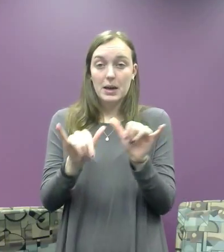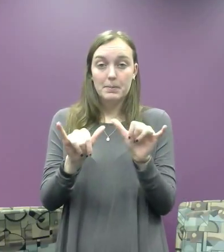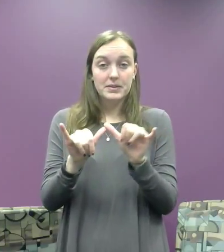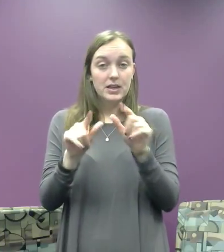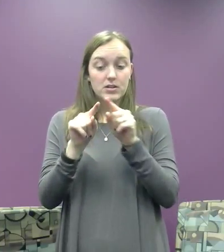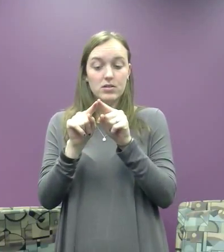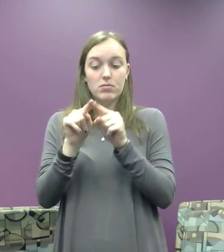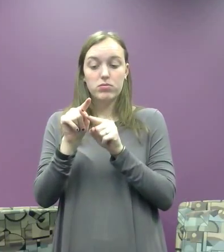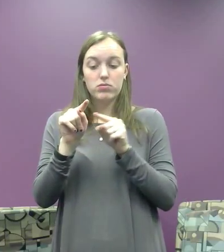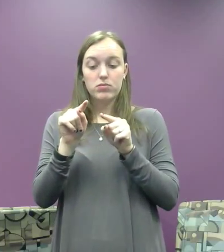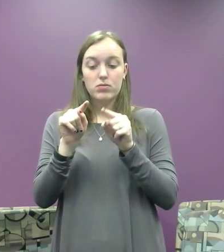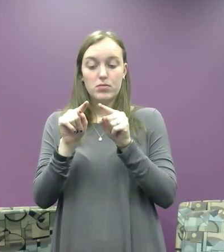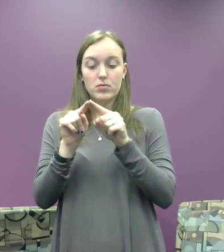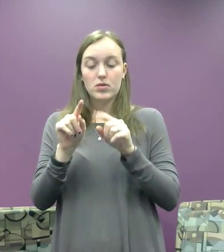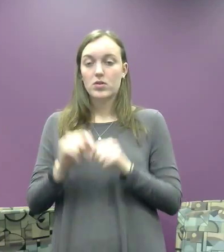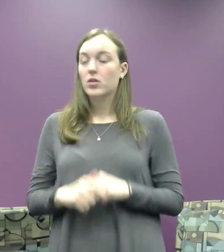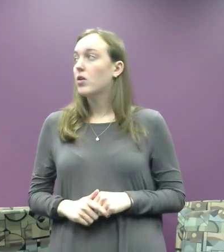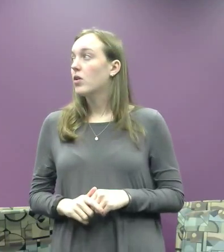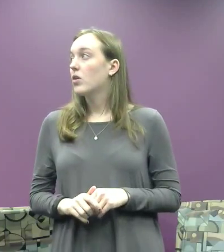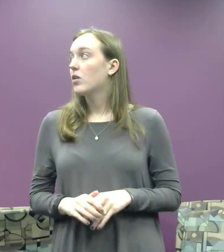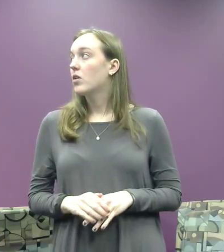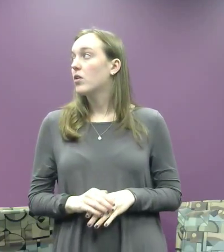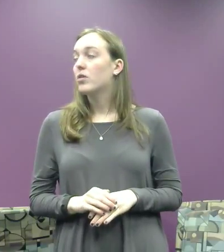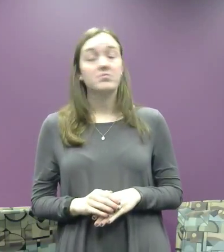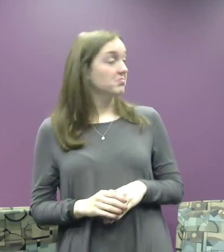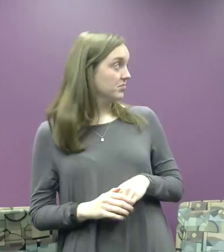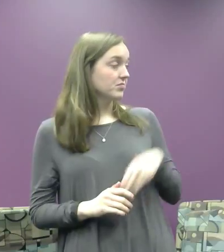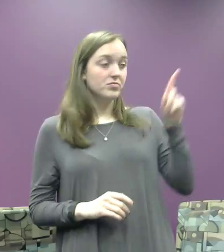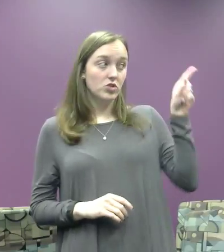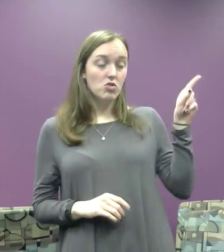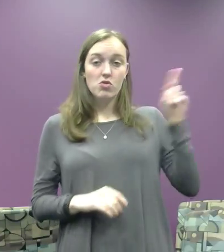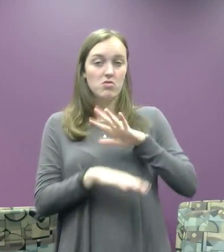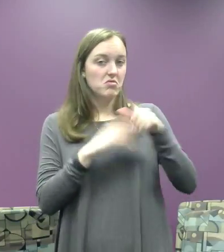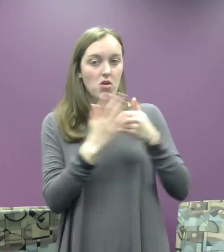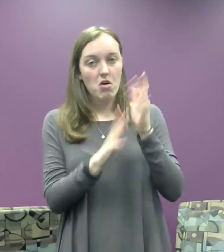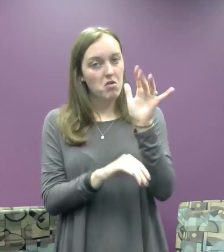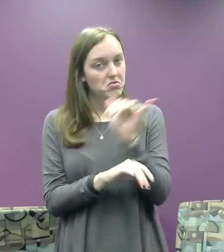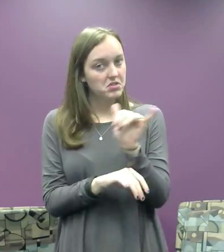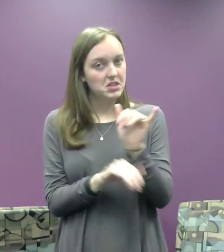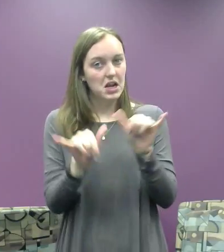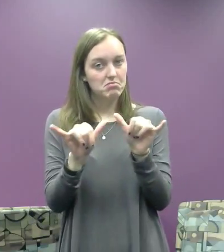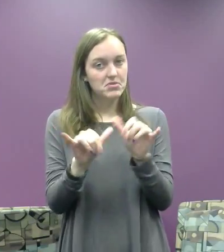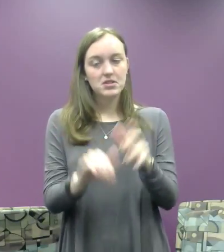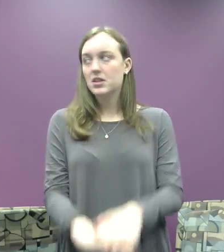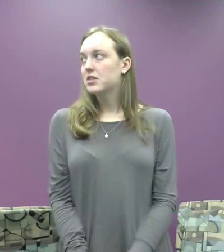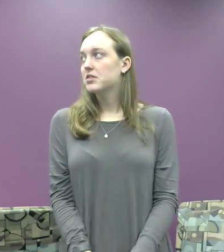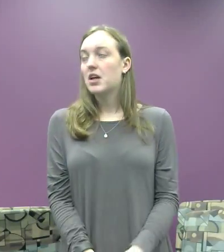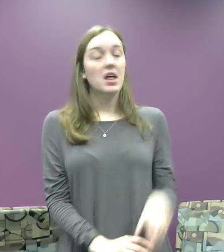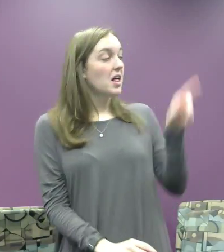you have to presume something here. Those are all supposed to be the same size. Then the area of this would be 1,